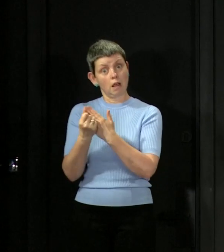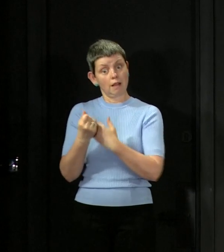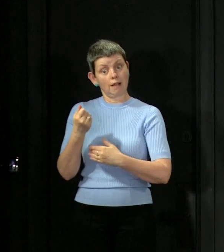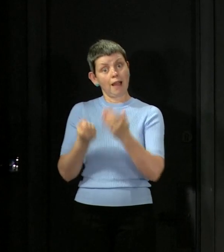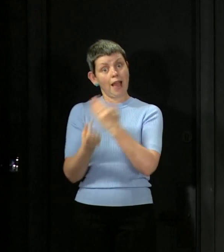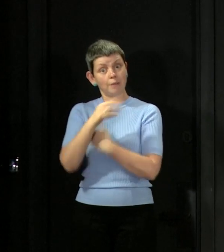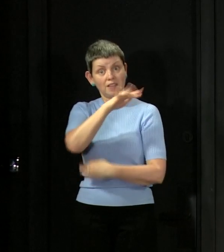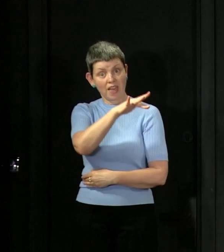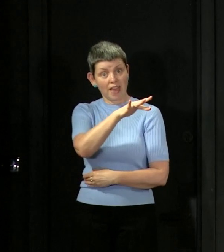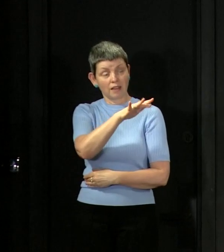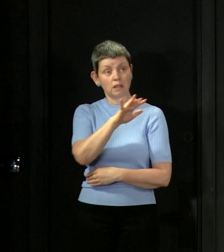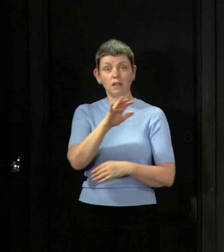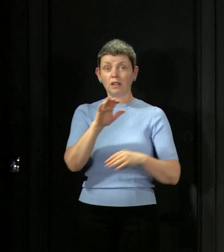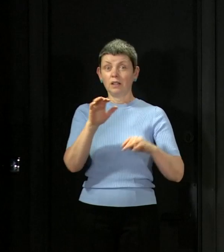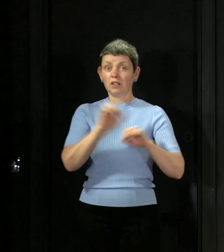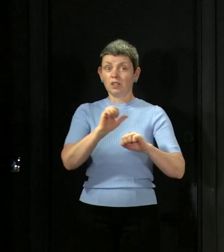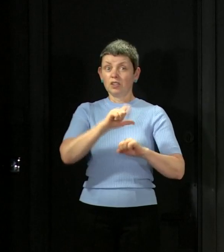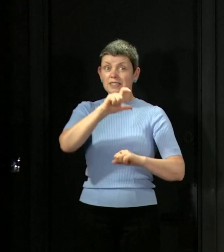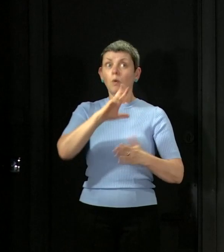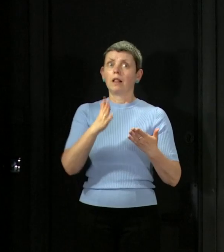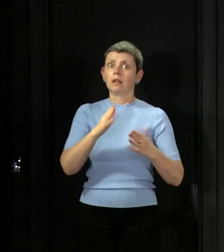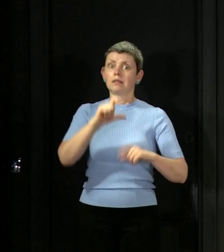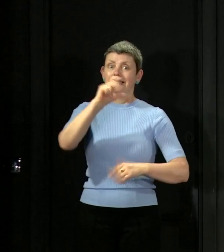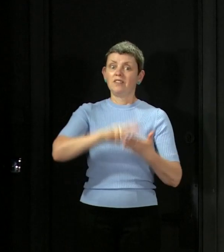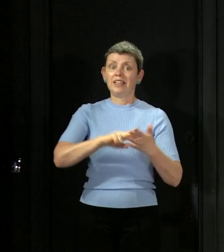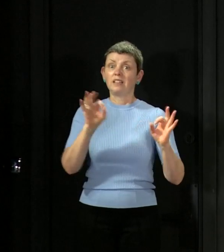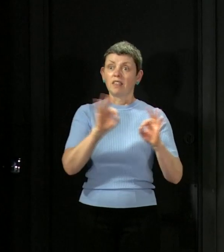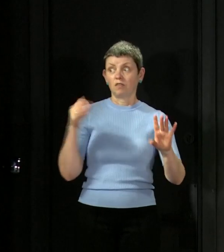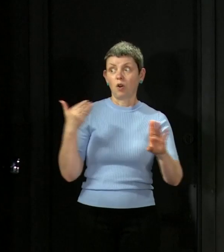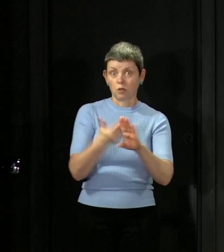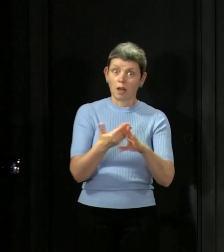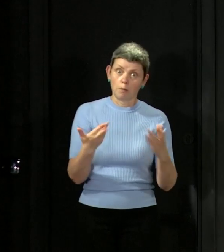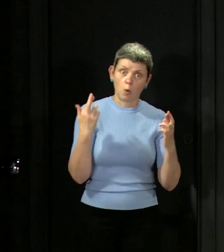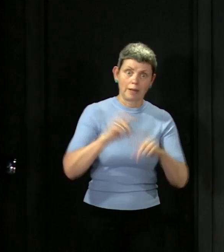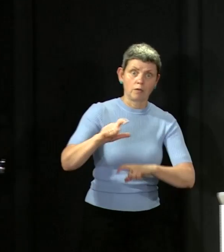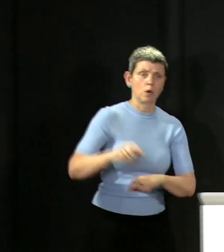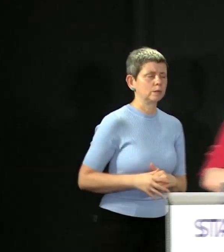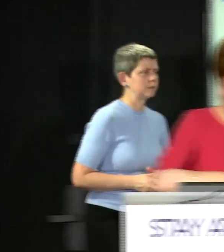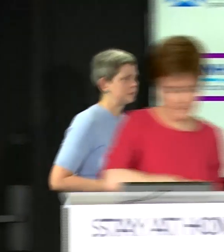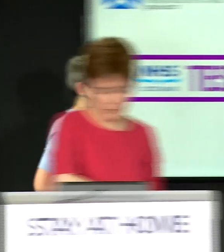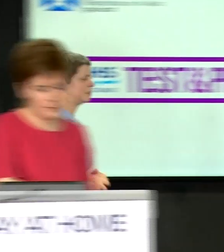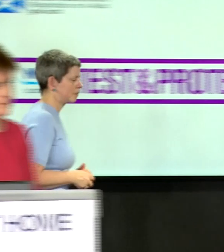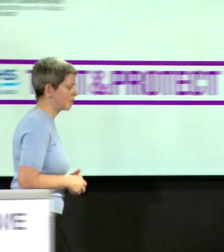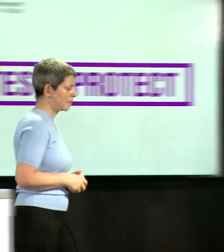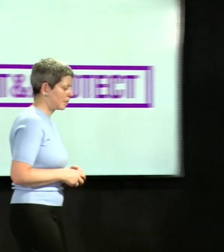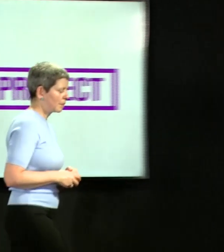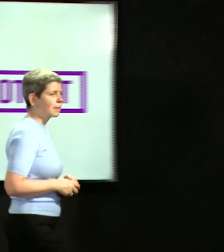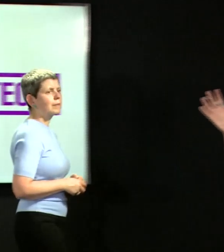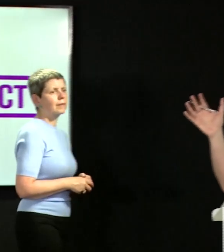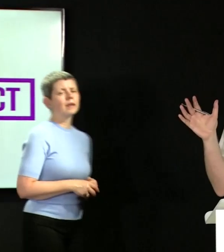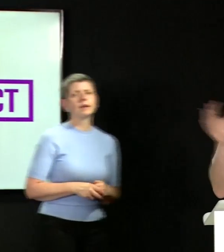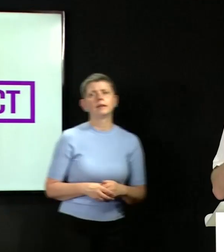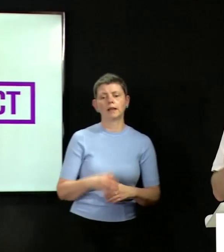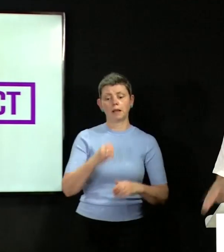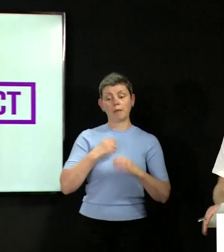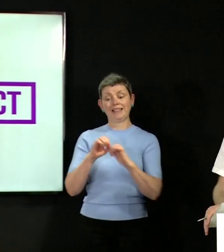Western Isles hasn't had a case of COVID for some time, which let's all hope continues to be the case. So, yes, I have. My team have